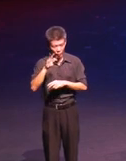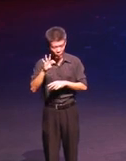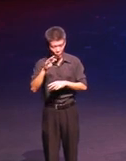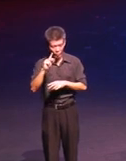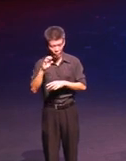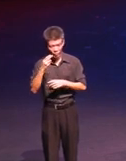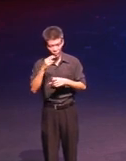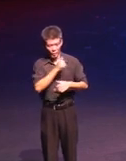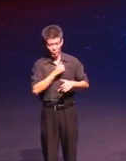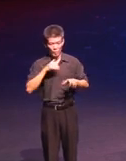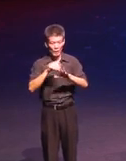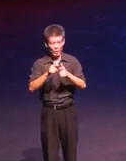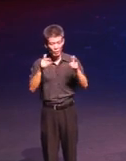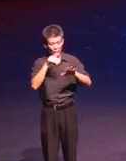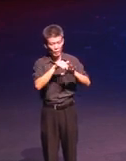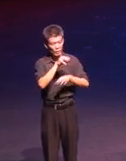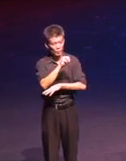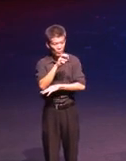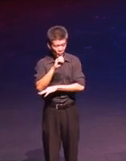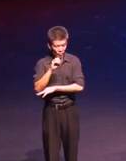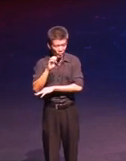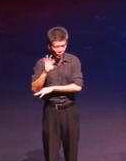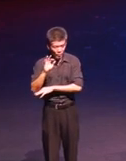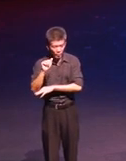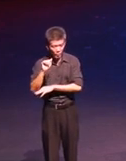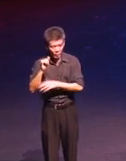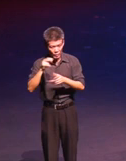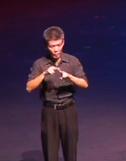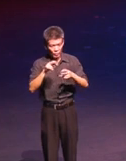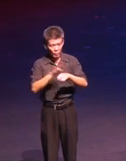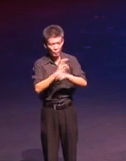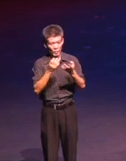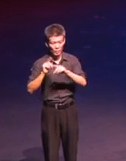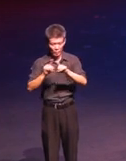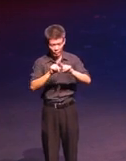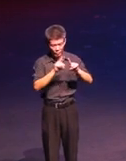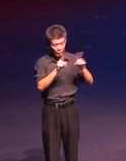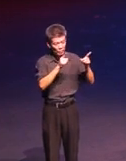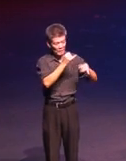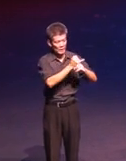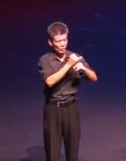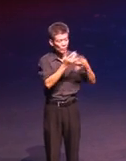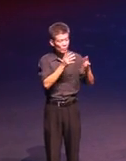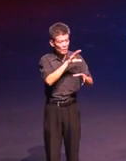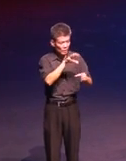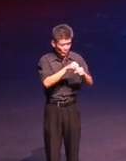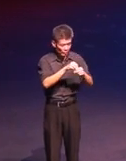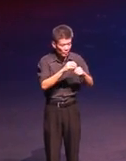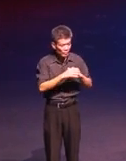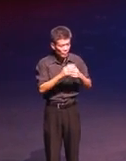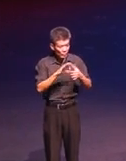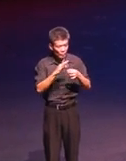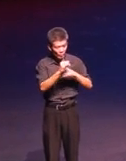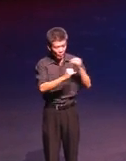is Ambassador at Large at the Ministry of Foreign Affairs and sits on the boards of many distinguished institutions, including Chairman